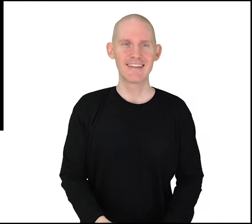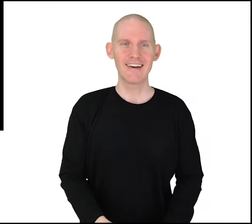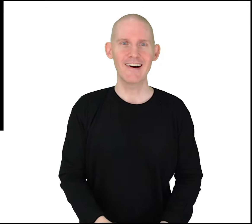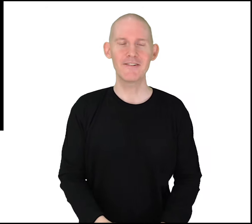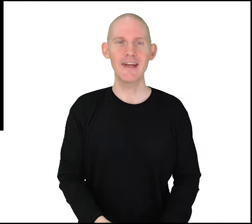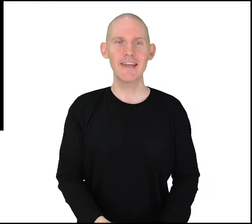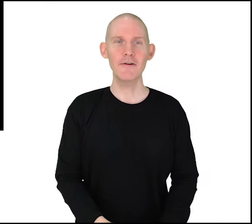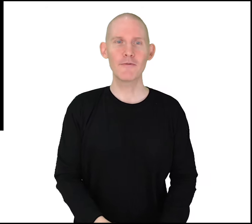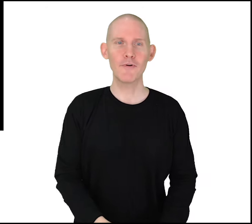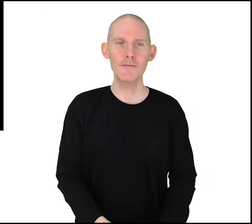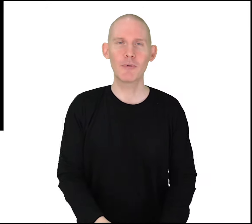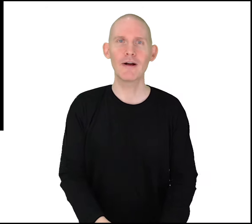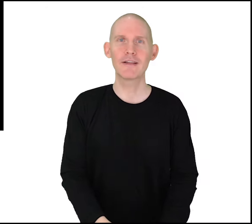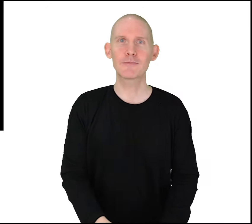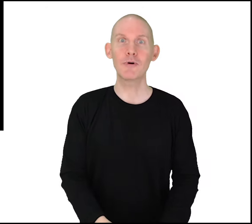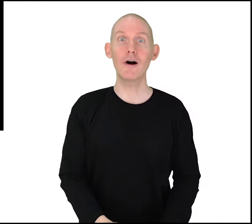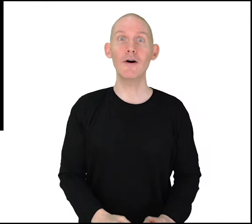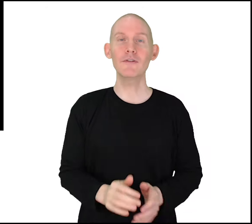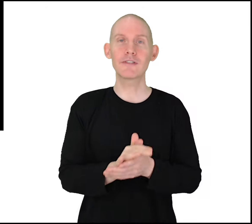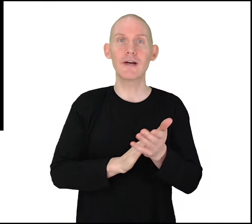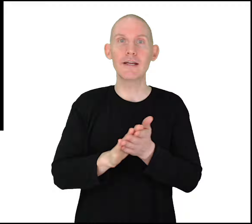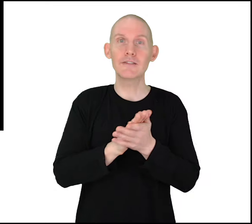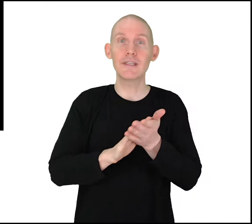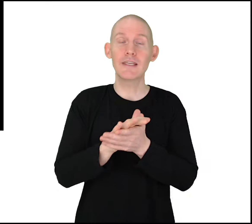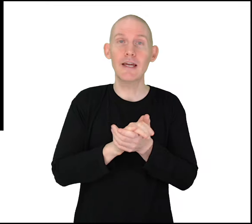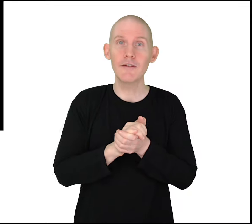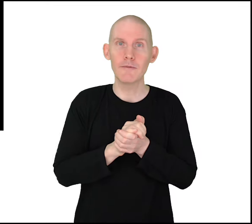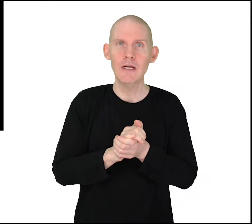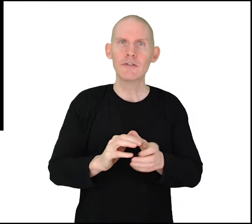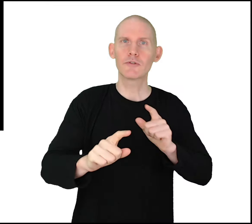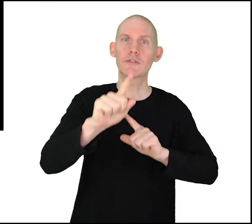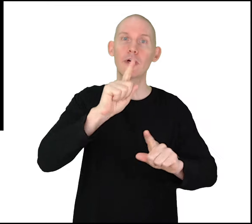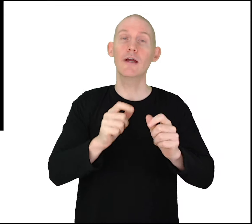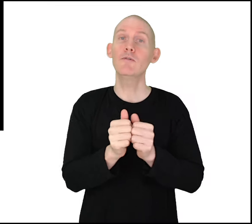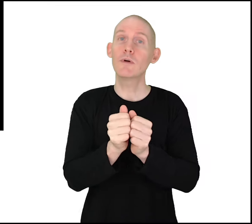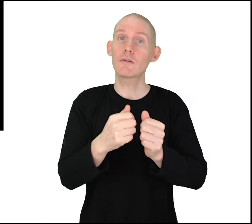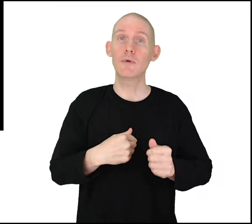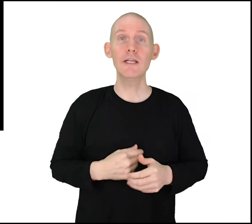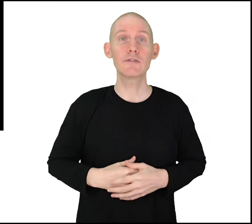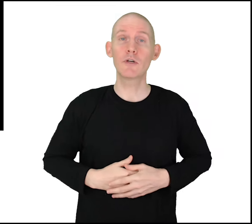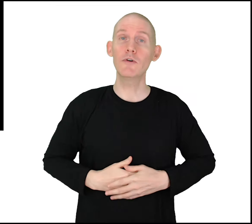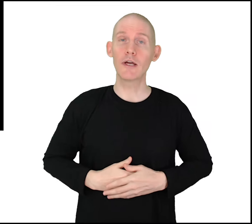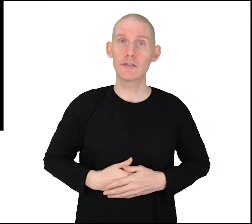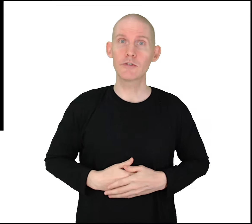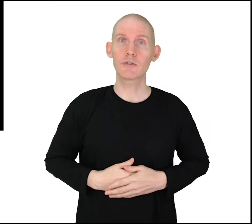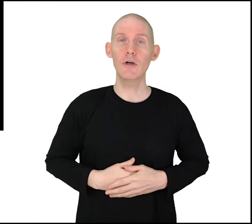All right, now the fun part. Let's put all the signs together. So sign with me. Let's go nice and slow.